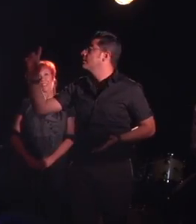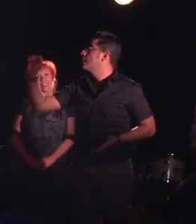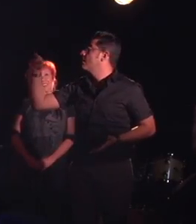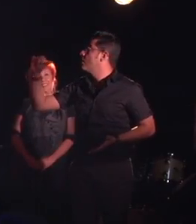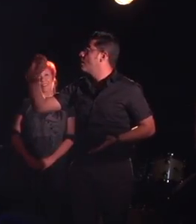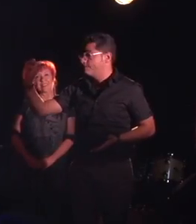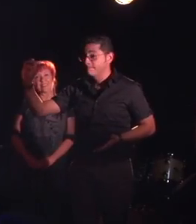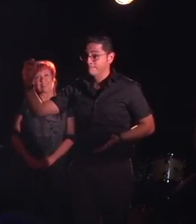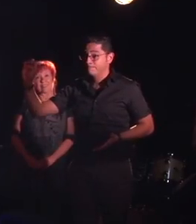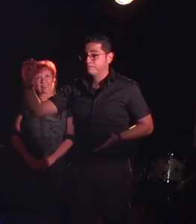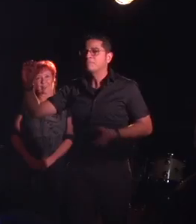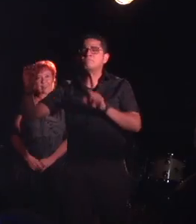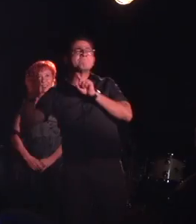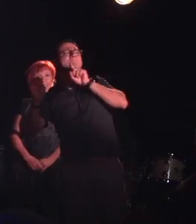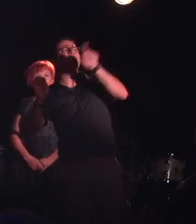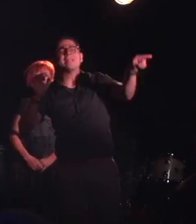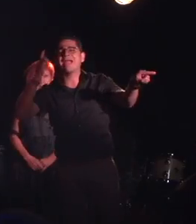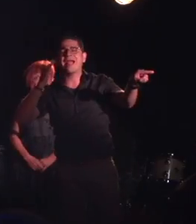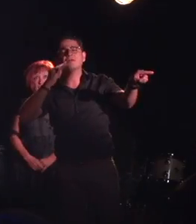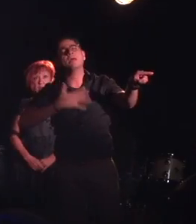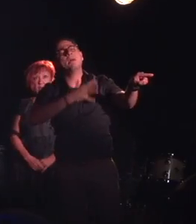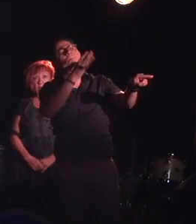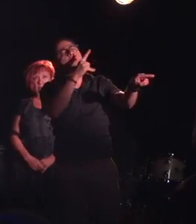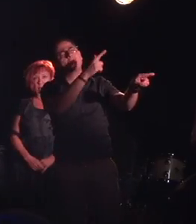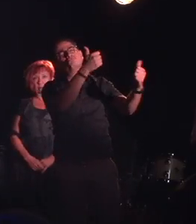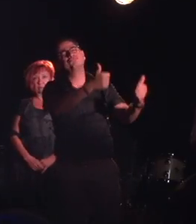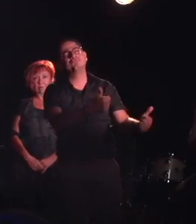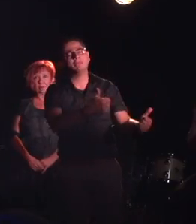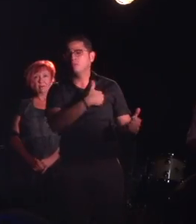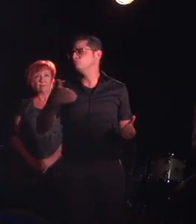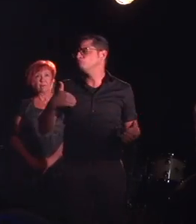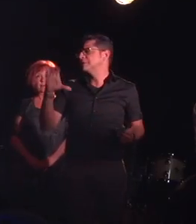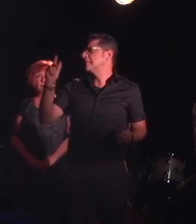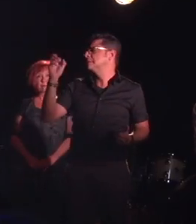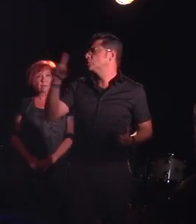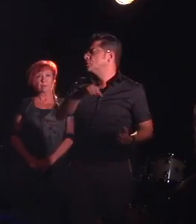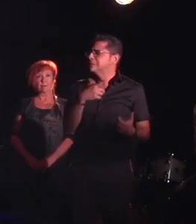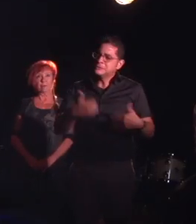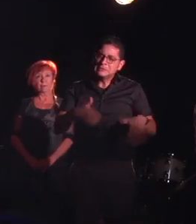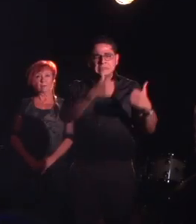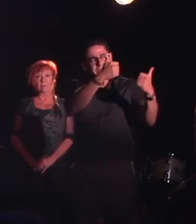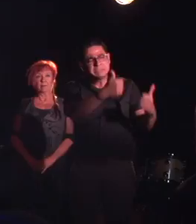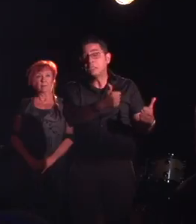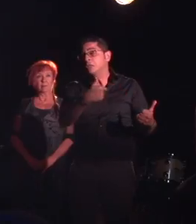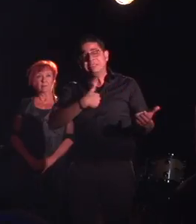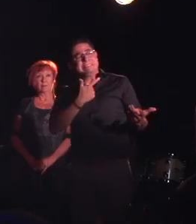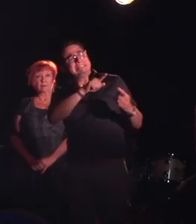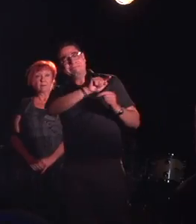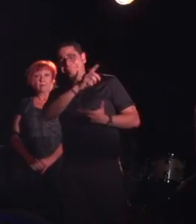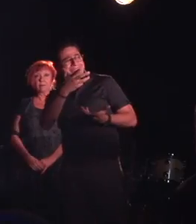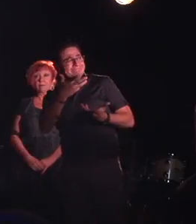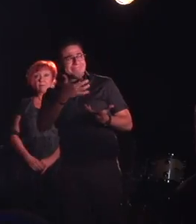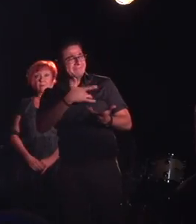Back home in California, my mother was battling terminal breast cancer. To amuse her, I